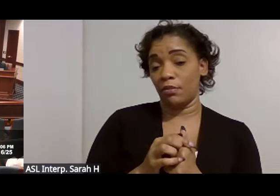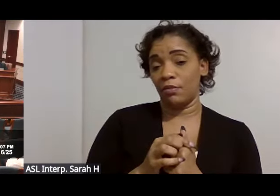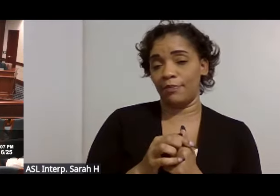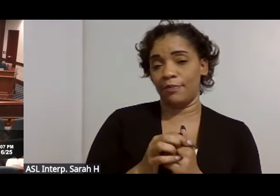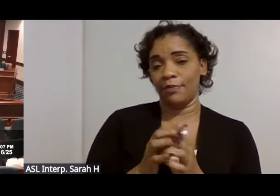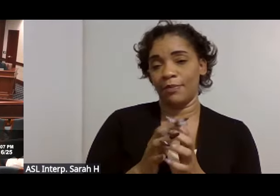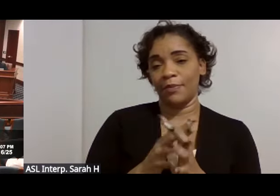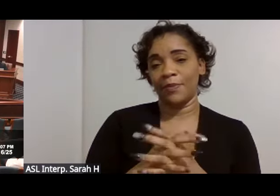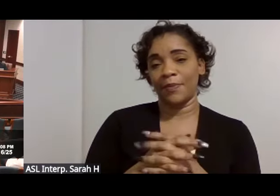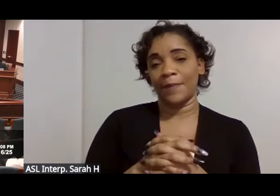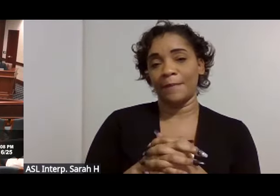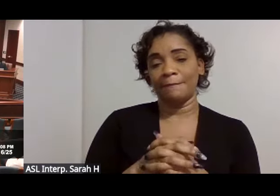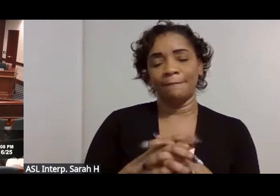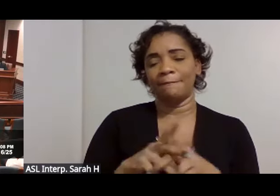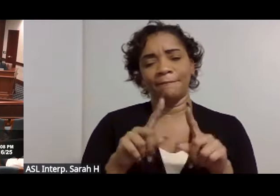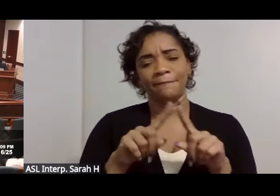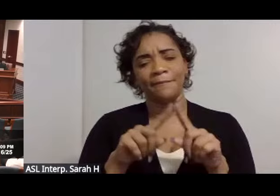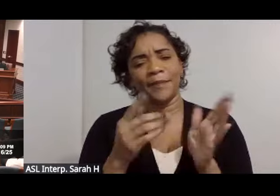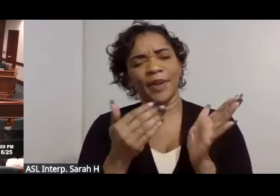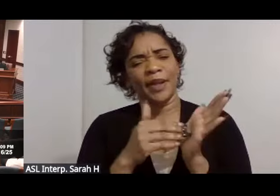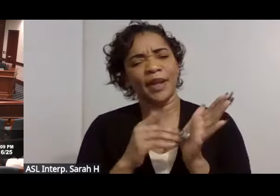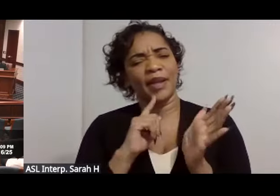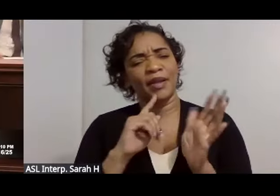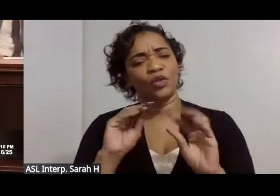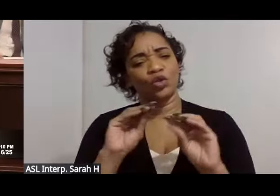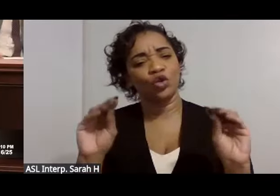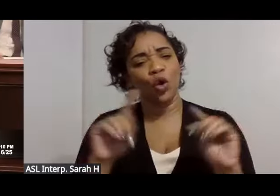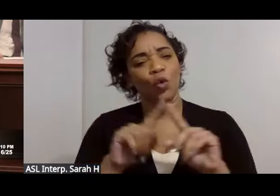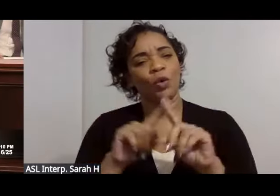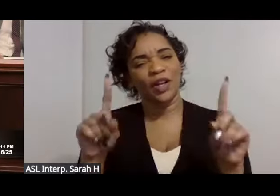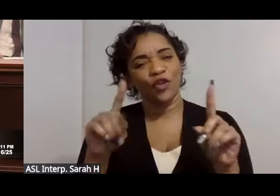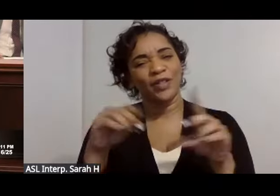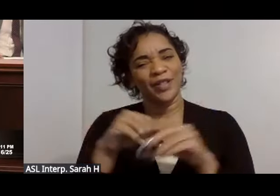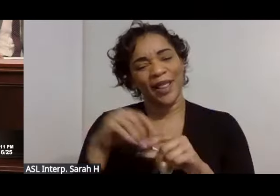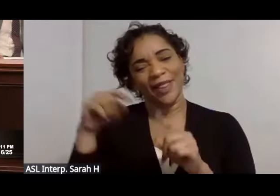But again, there's no difference in the eligibility.